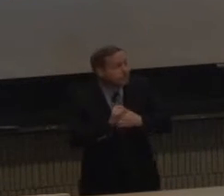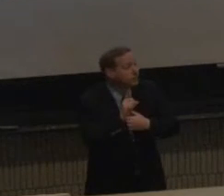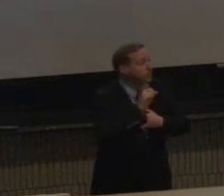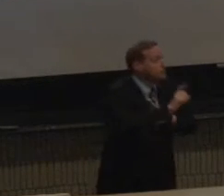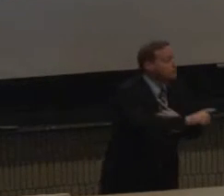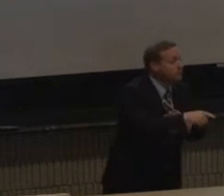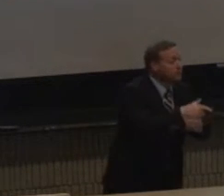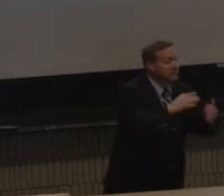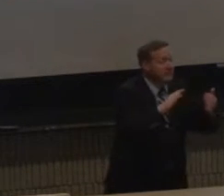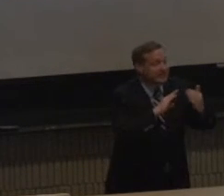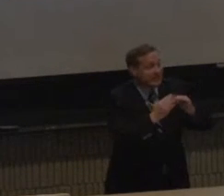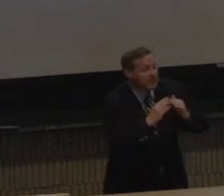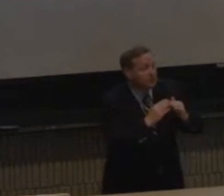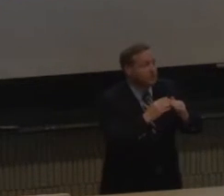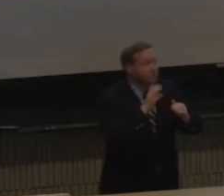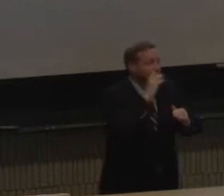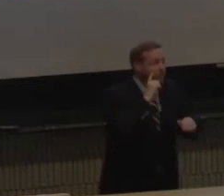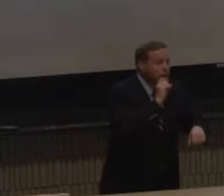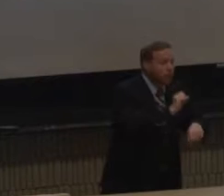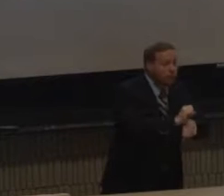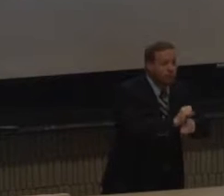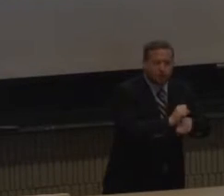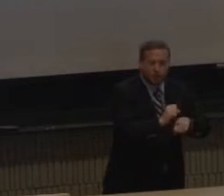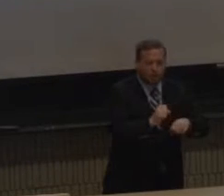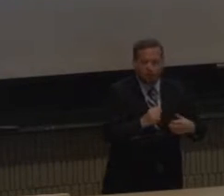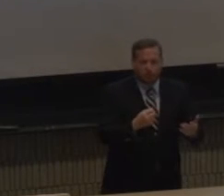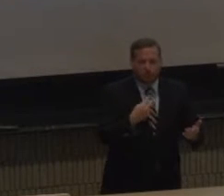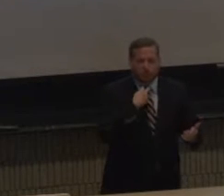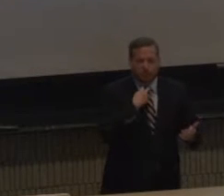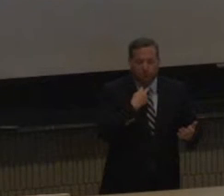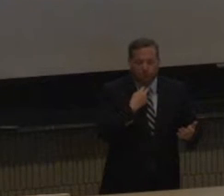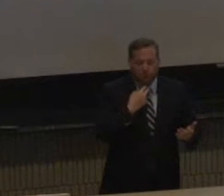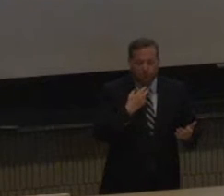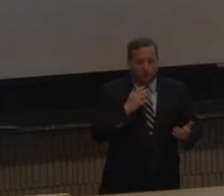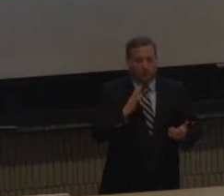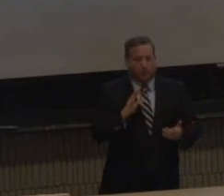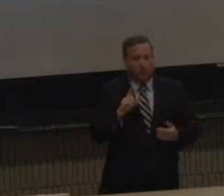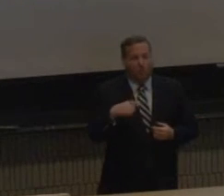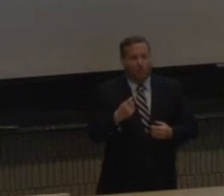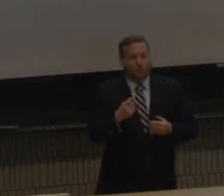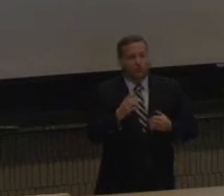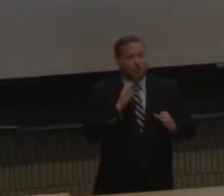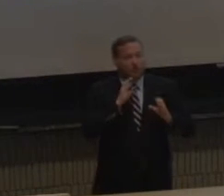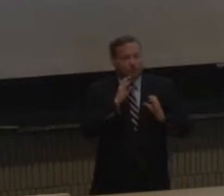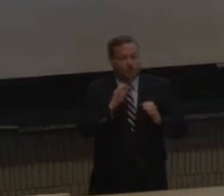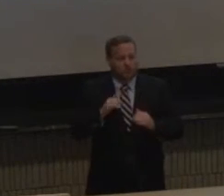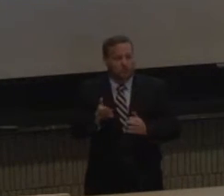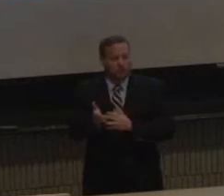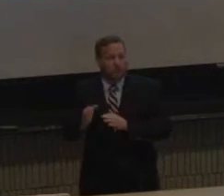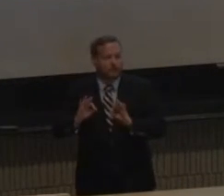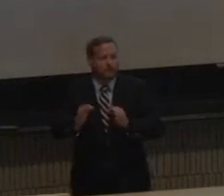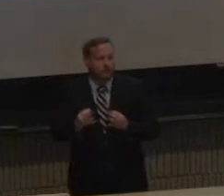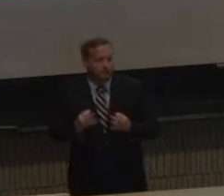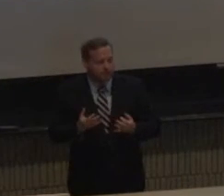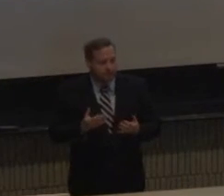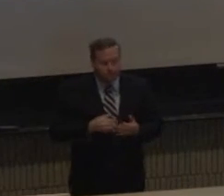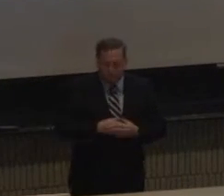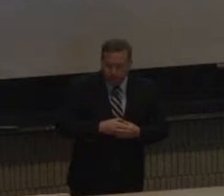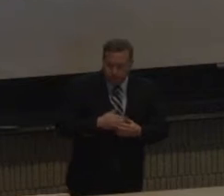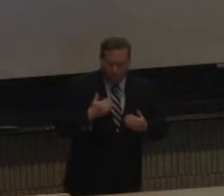signs that have been developed for the most rudimentary communication. There's no access to going out into the community, interacting